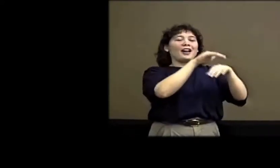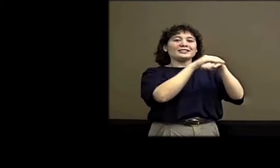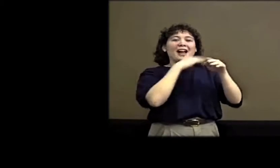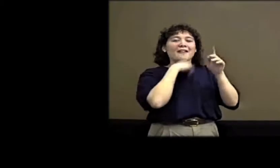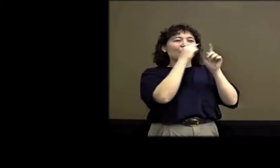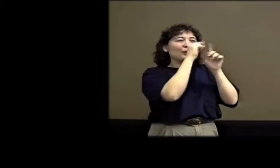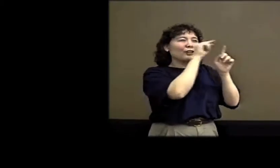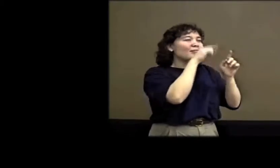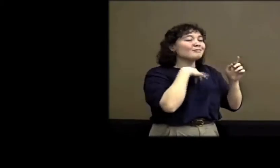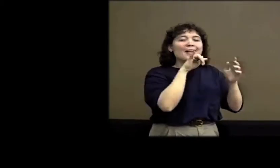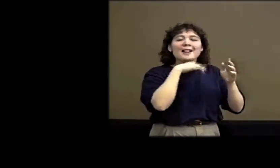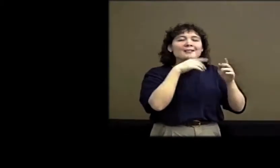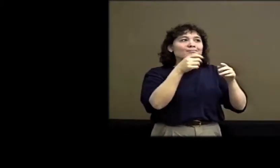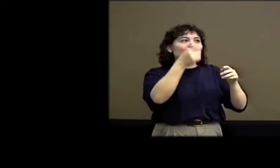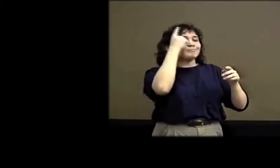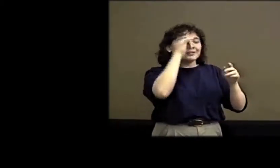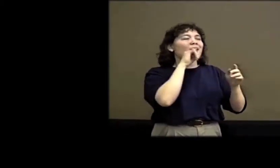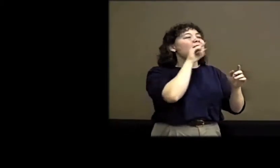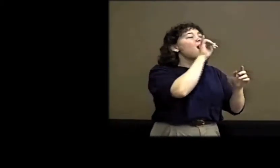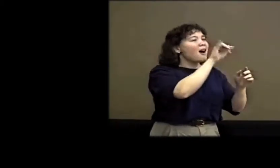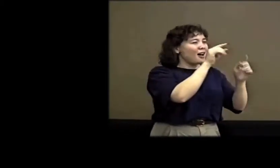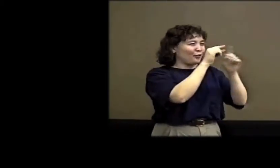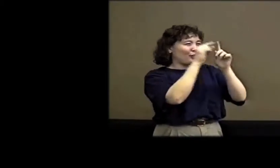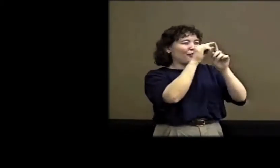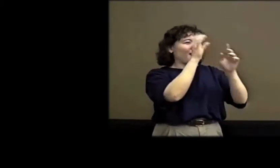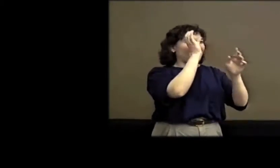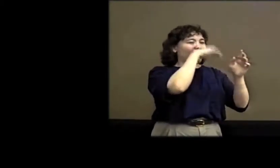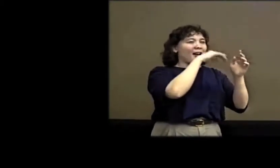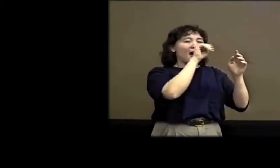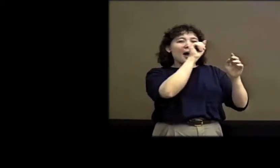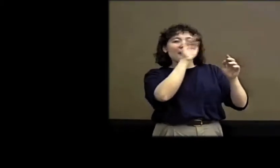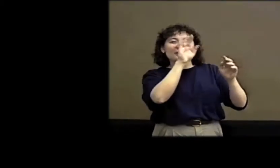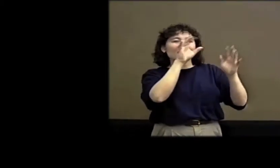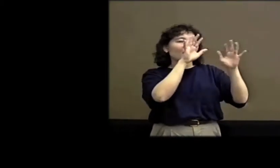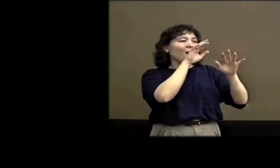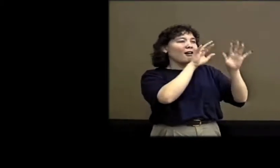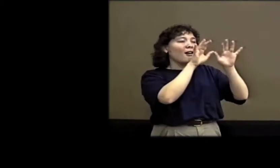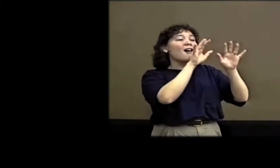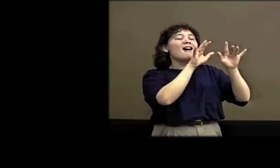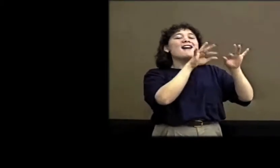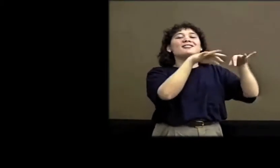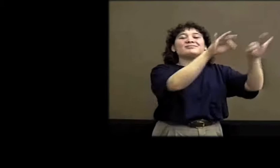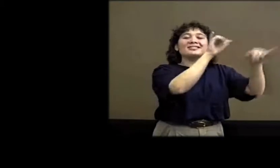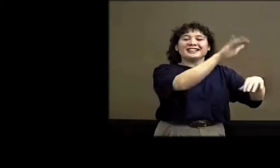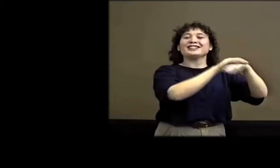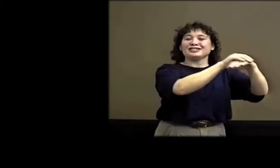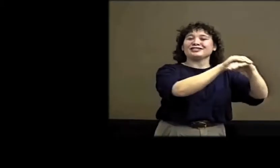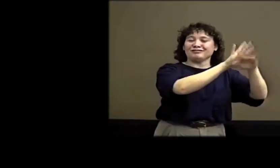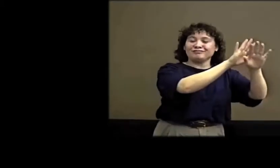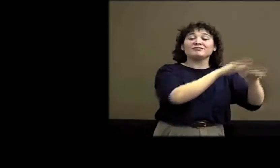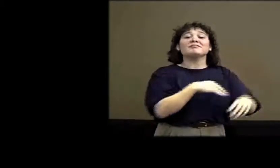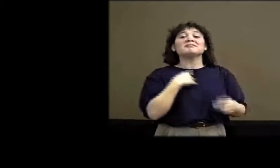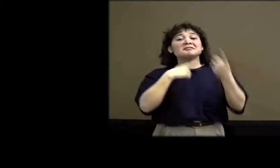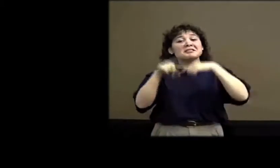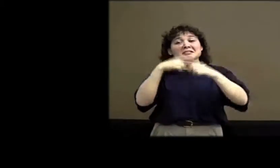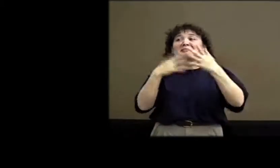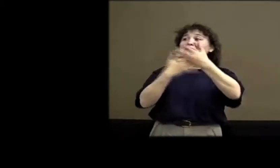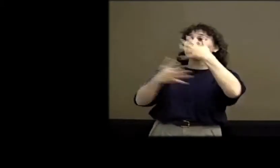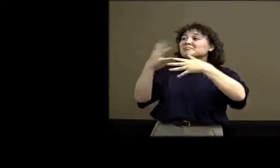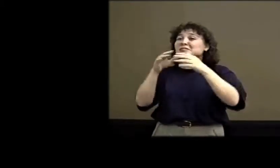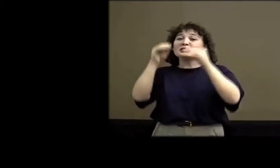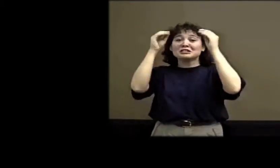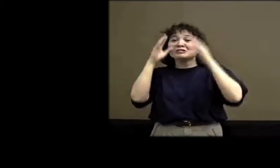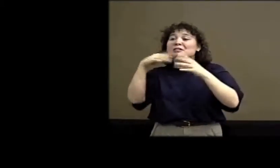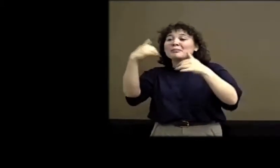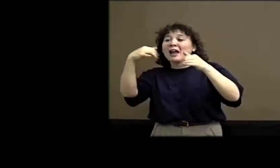how we learned English. English was strange at first with all of the different words, but eventually I understood. I used ASL by socializing with